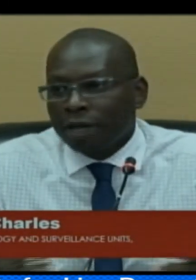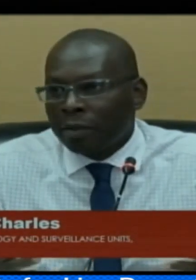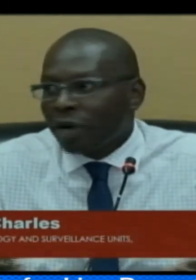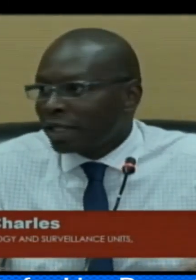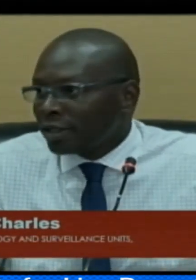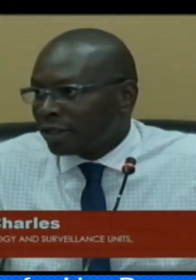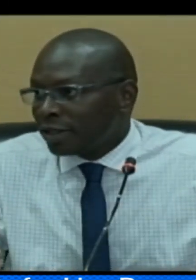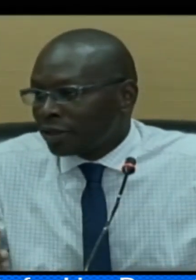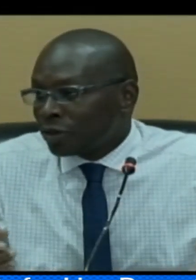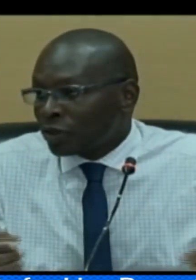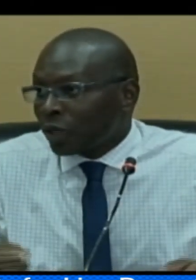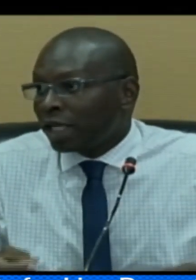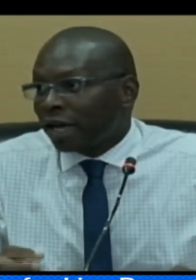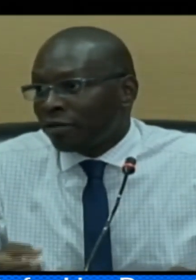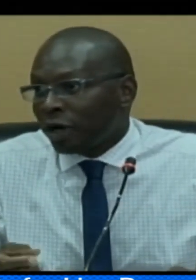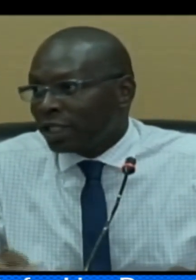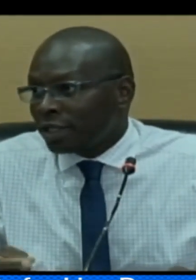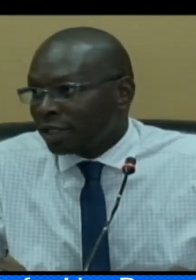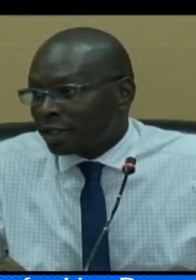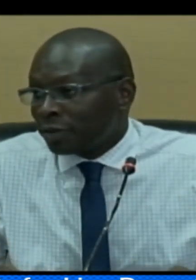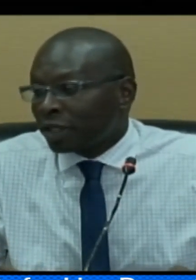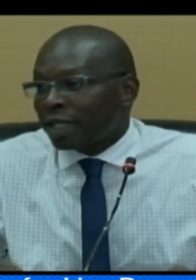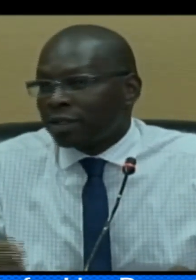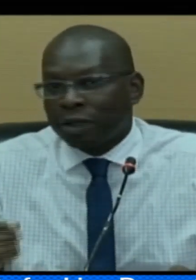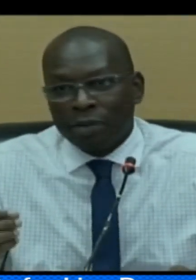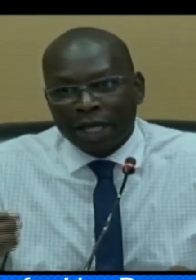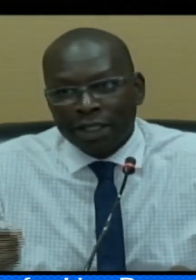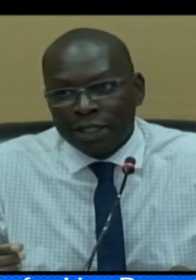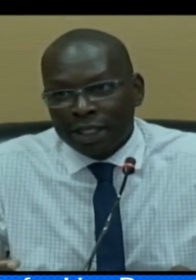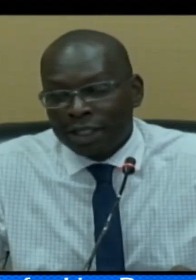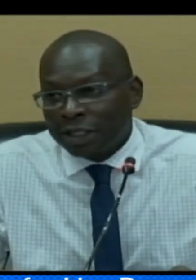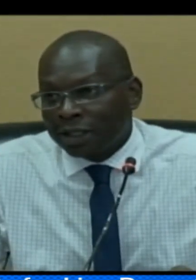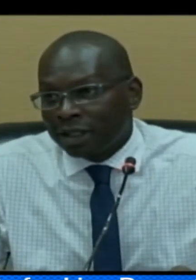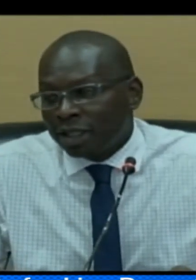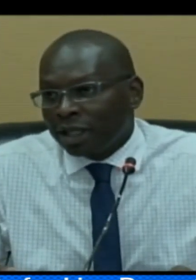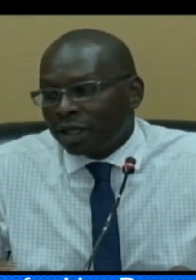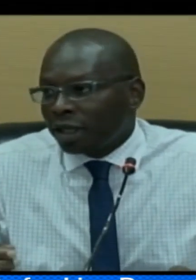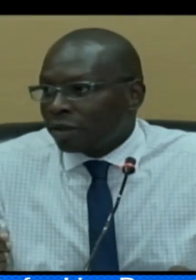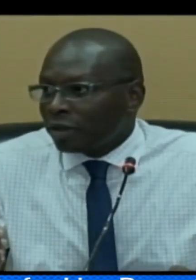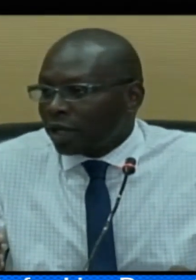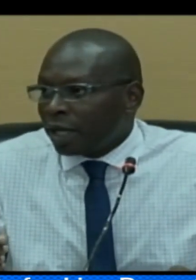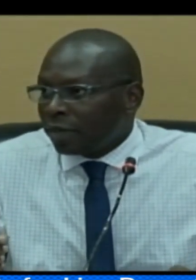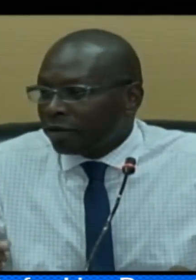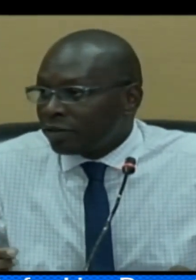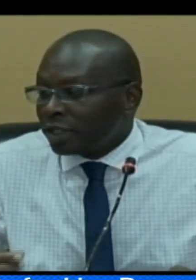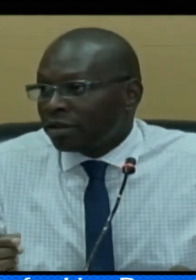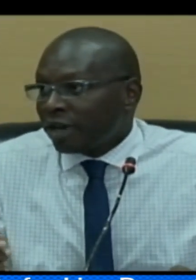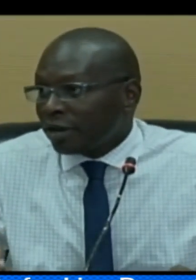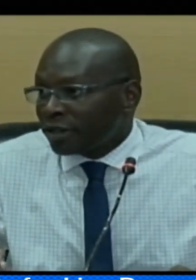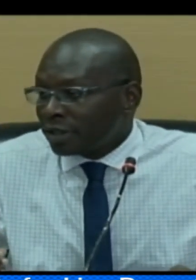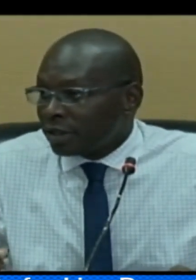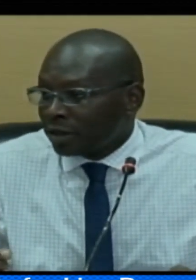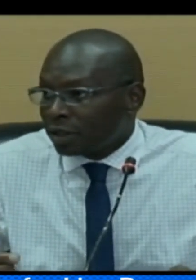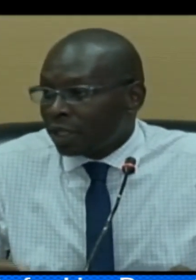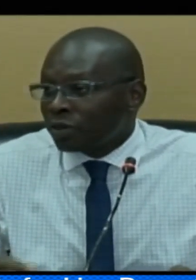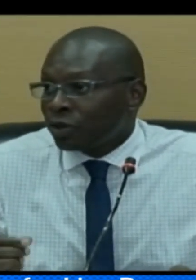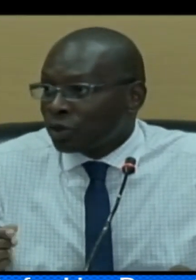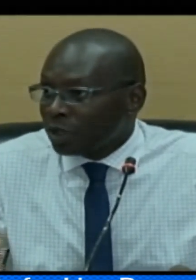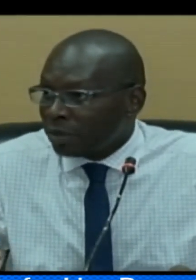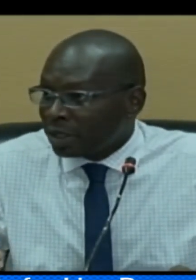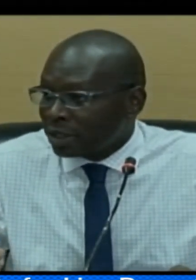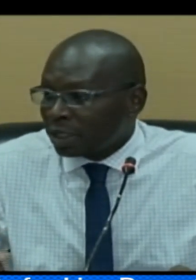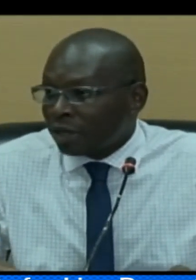healthy practices so that they avoid diseases. Because as Dr. Martin said, for these viruses, there